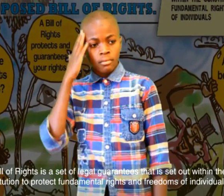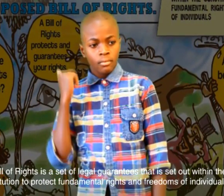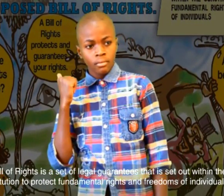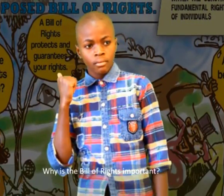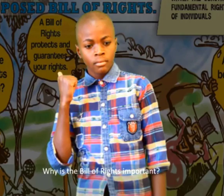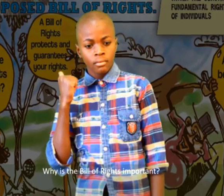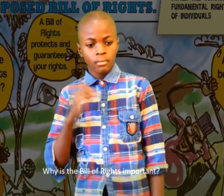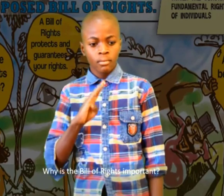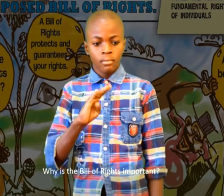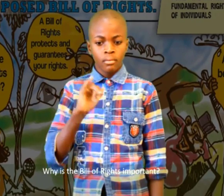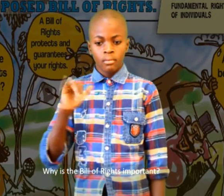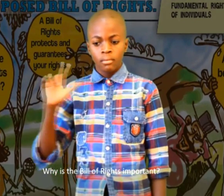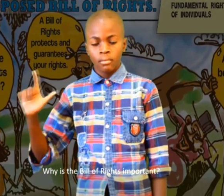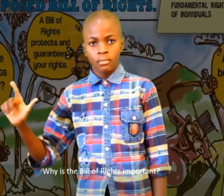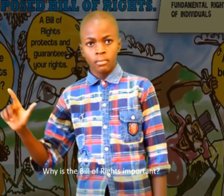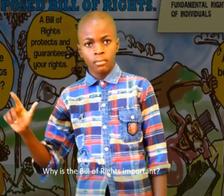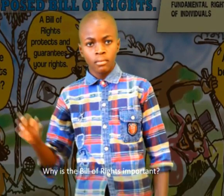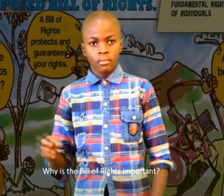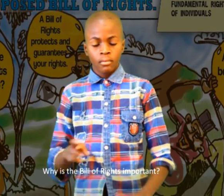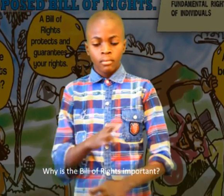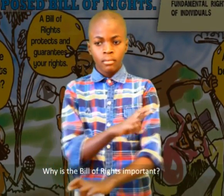Why is the Bill of Rights important?